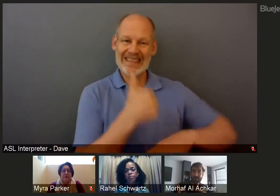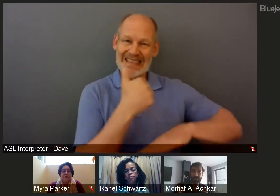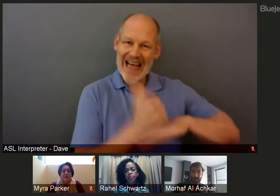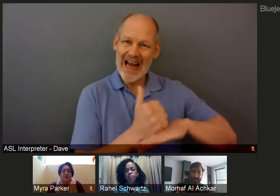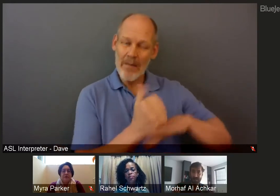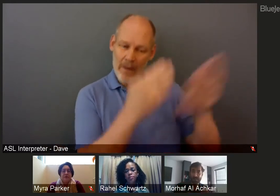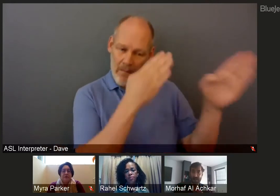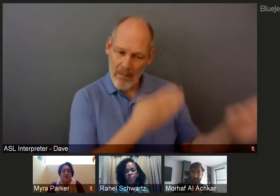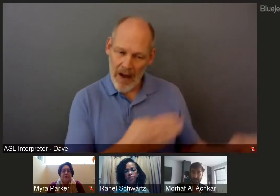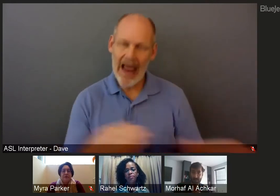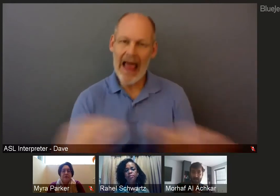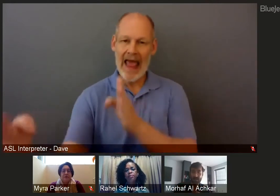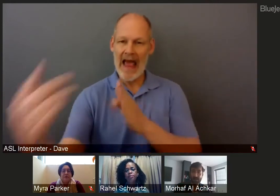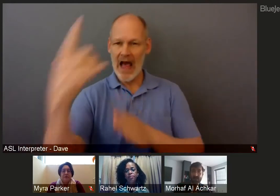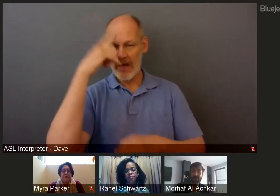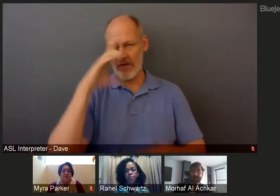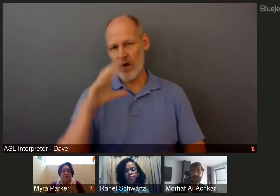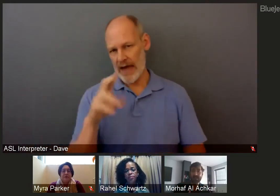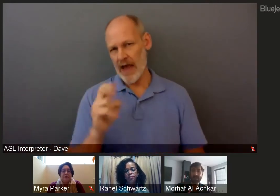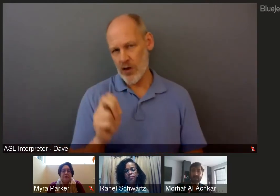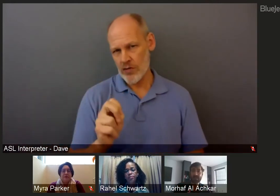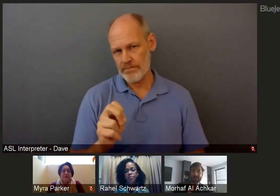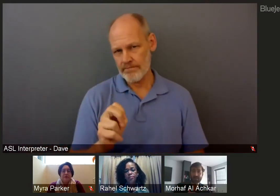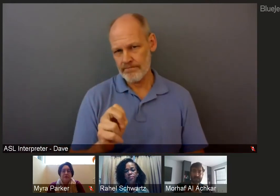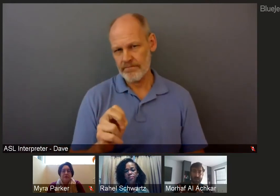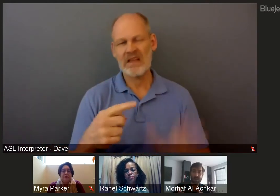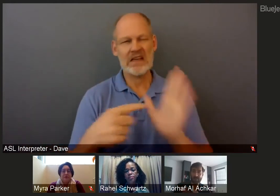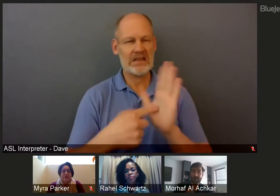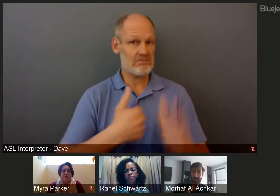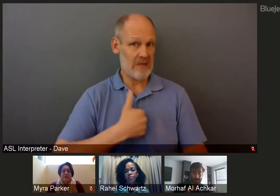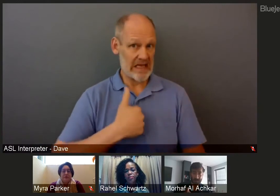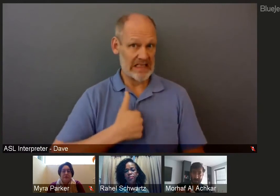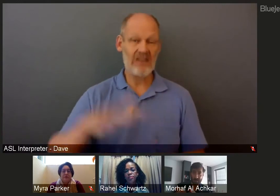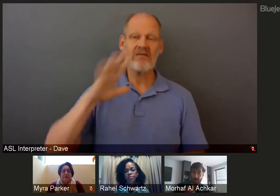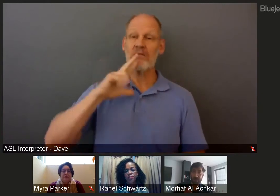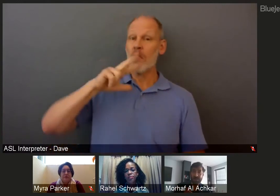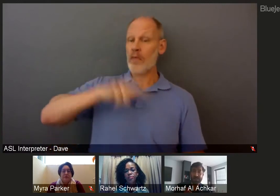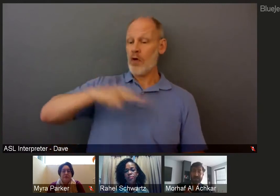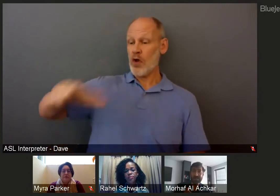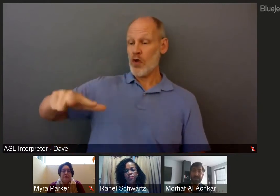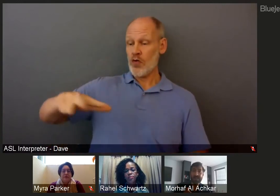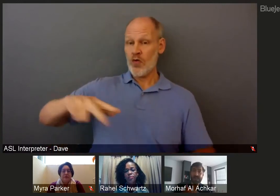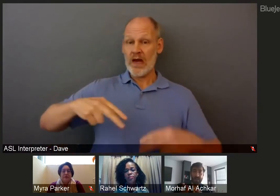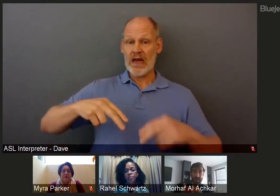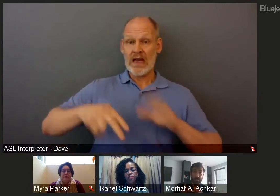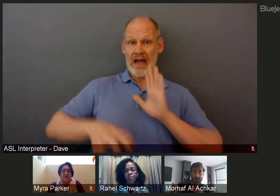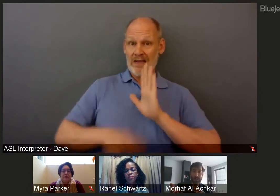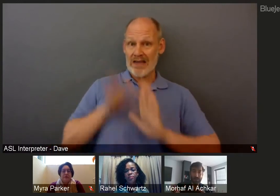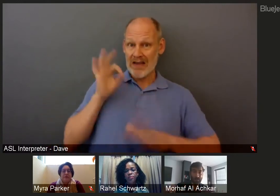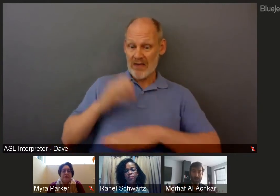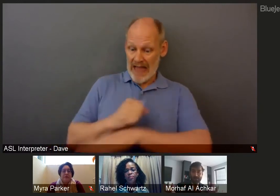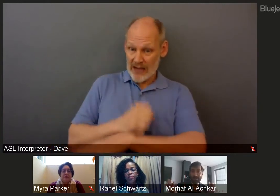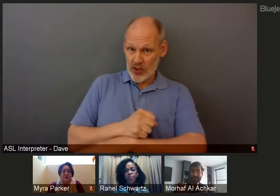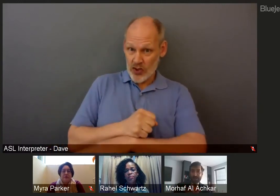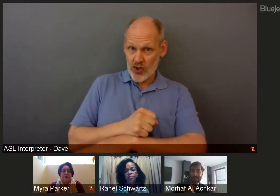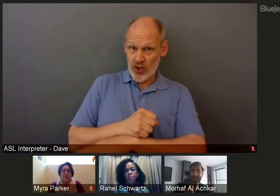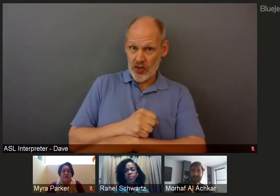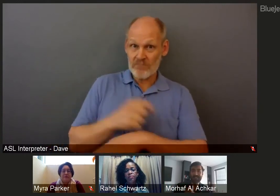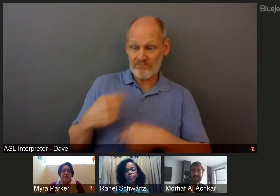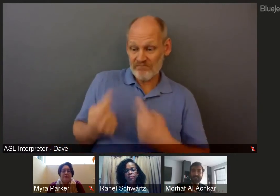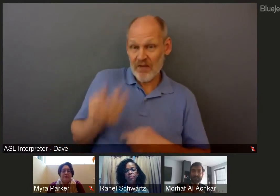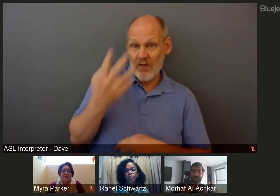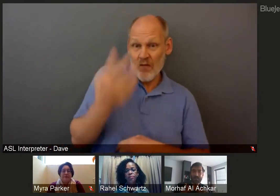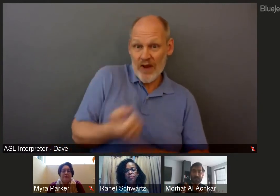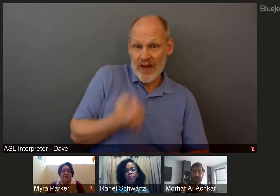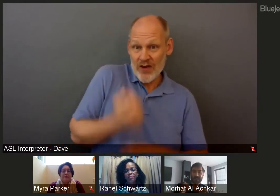to live. I was 33 when I was diagnosed with cancer. Now it's been 4 years since then, and I want to live. I want to live until I'm